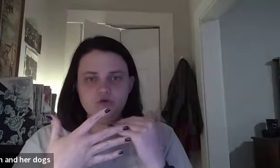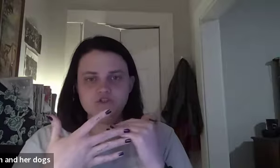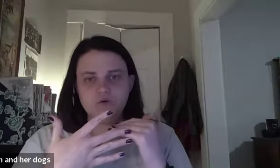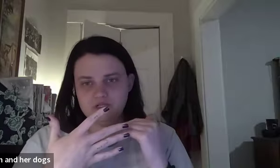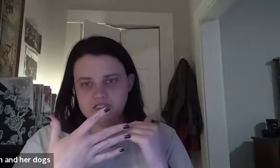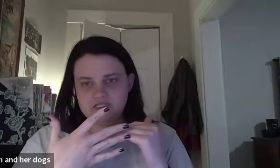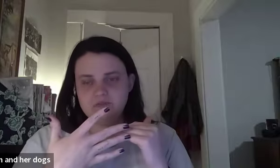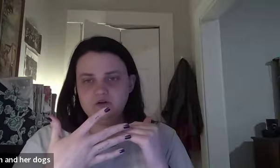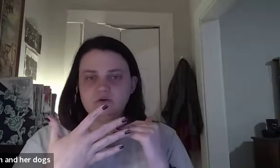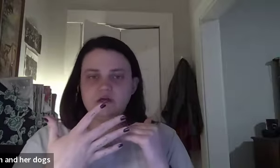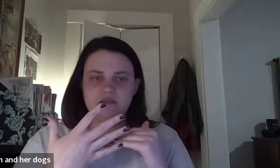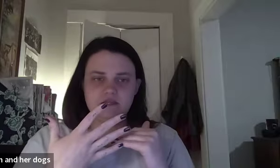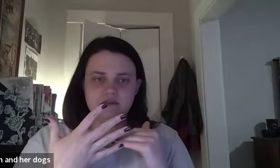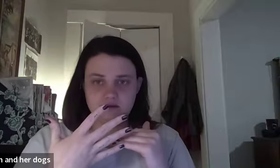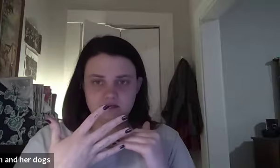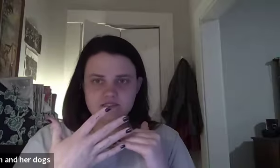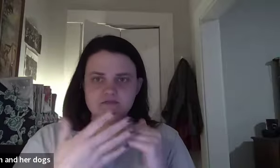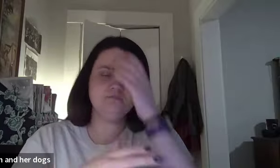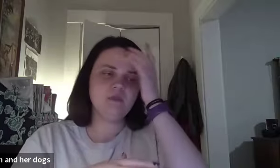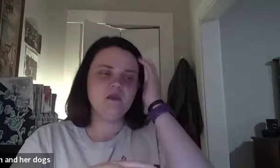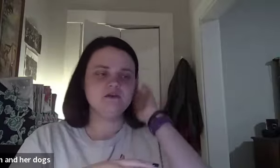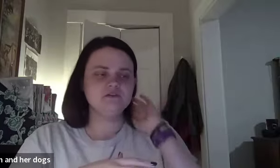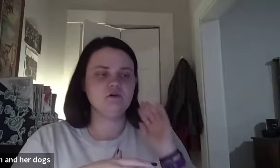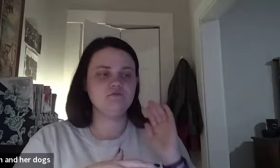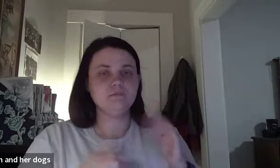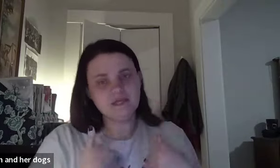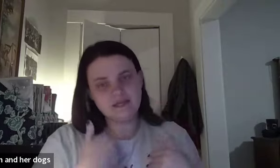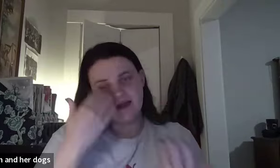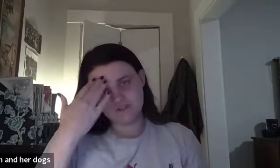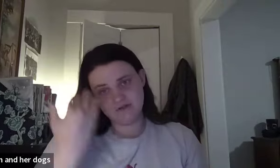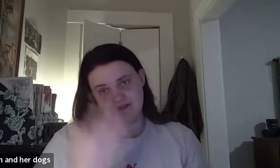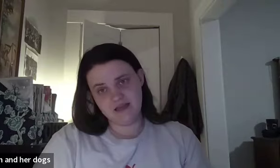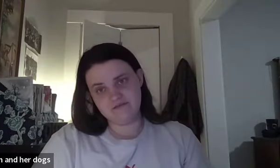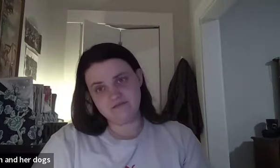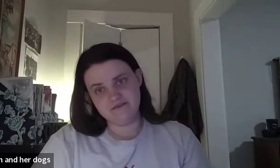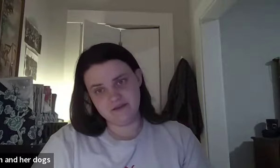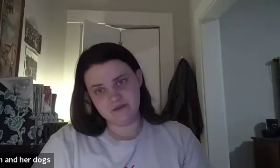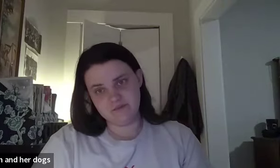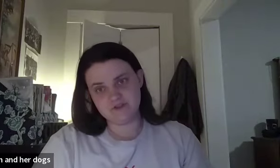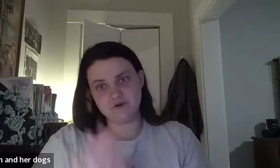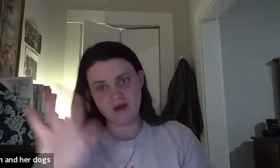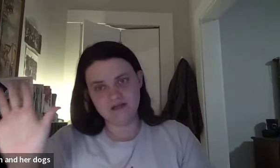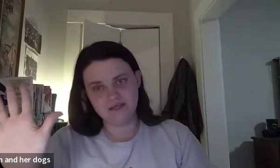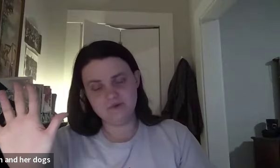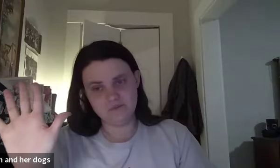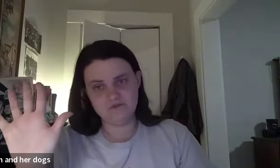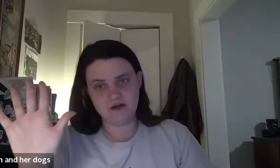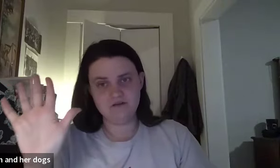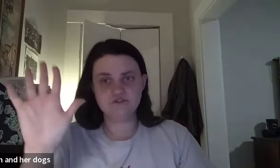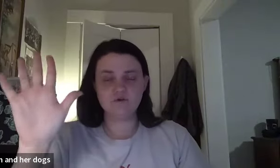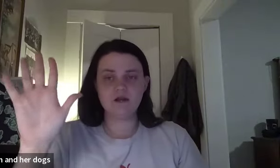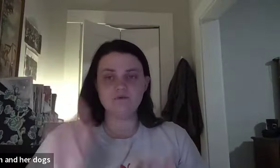who's the oldest, middle, and then the youngest. So for me, I do luckily have five family members. So I keep up the five. So when I would